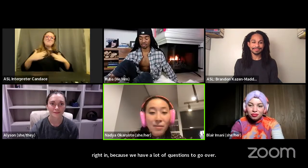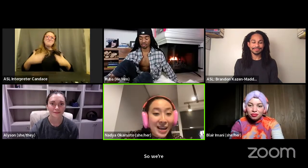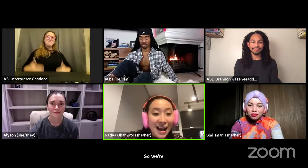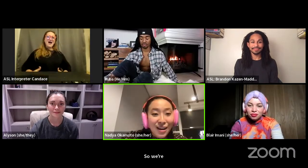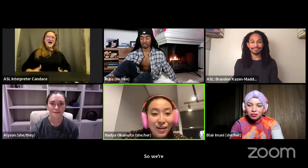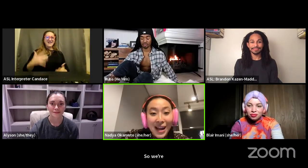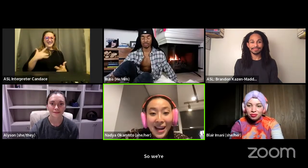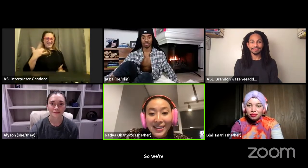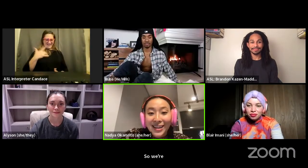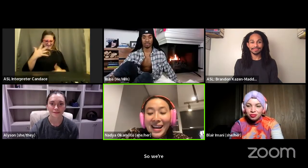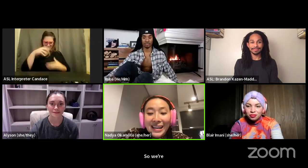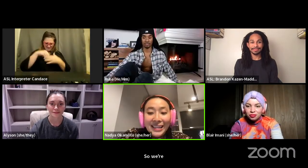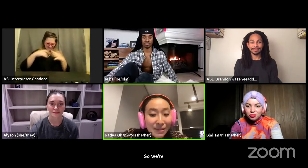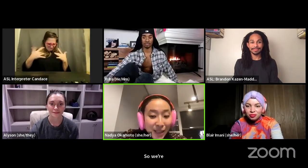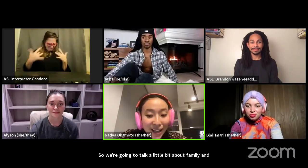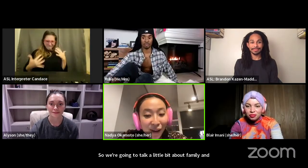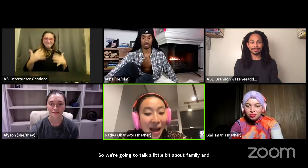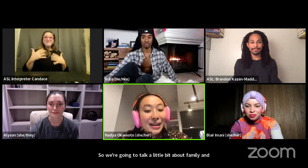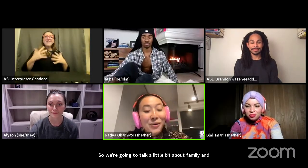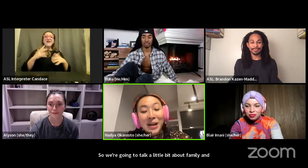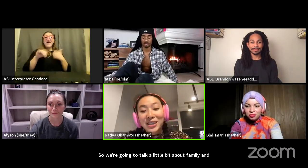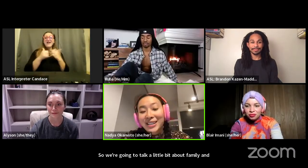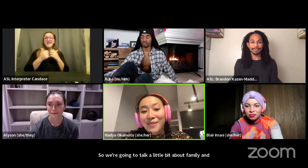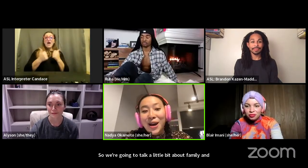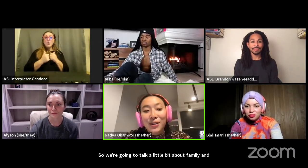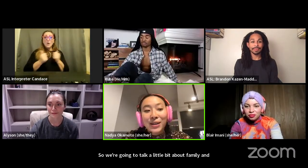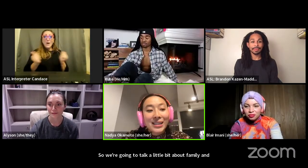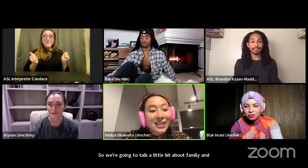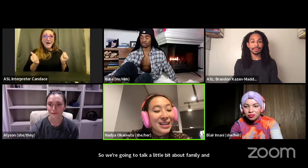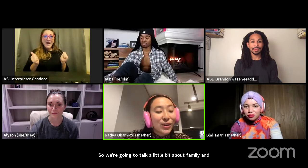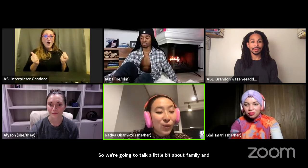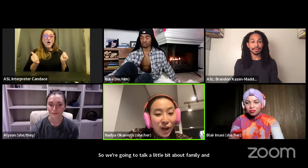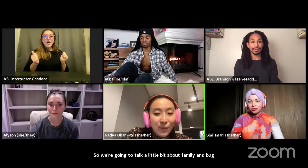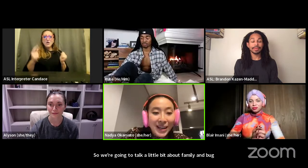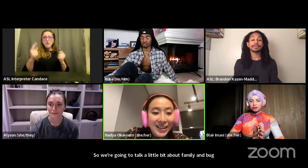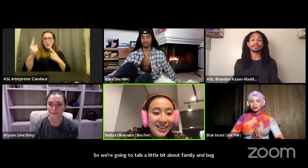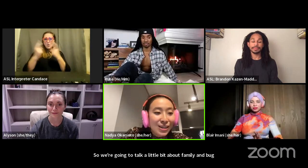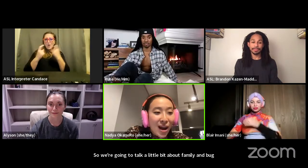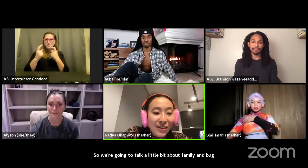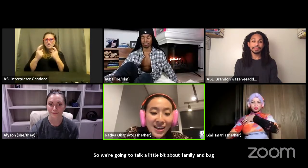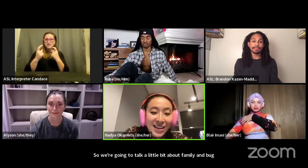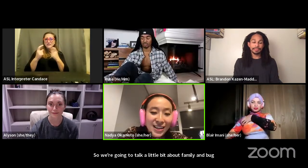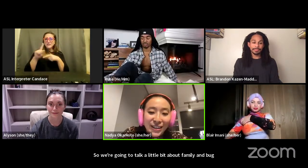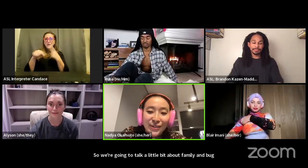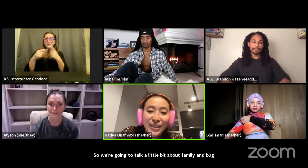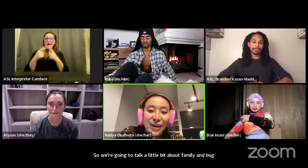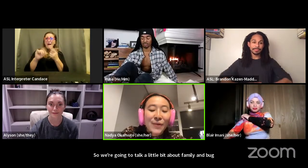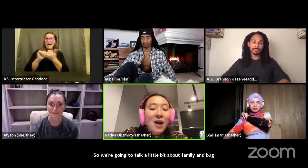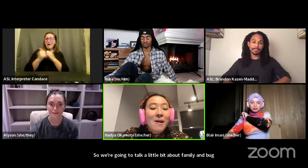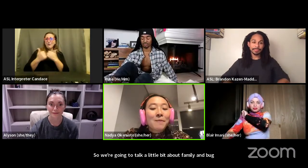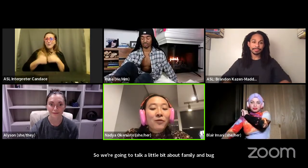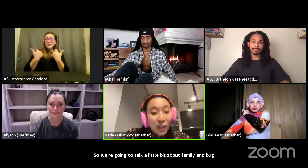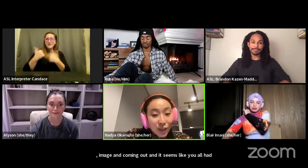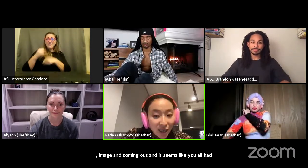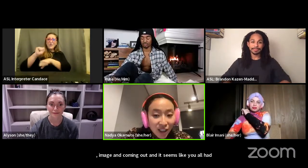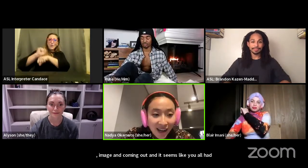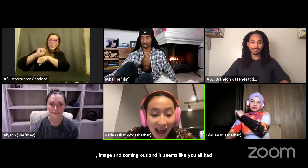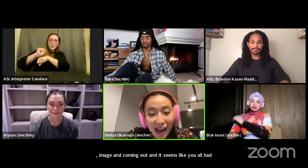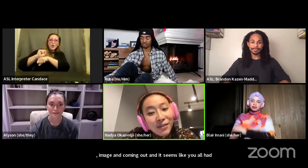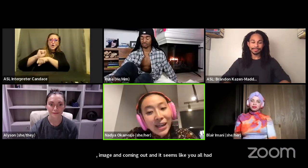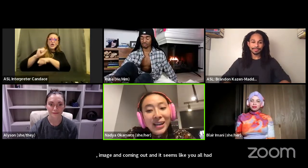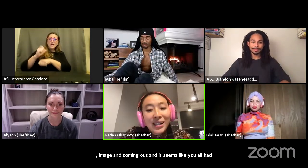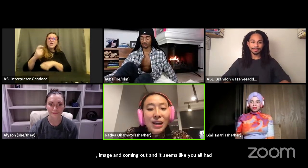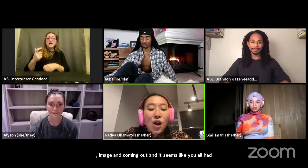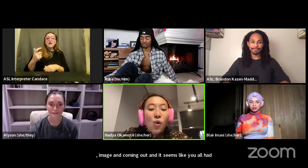and coming out. And it seems like y'all had questions about existing in the workplace and thriving there too. So first question